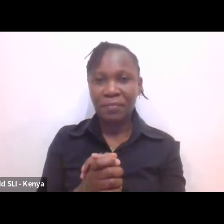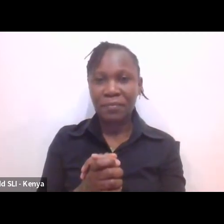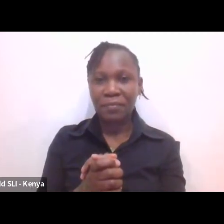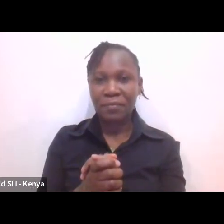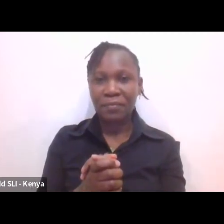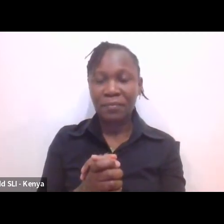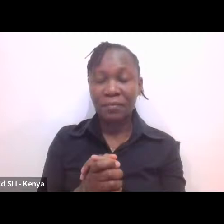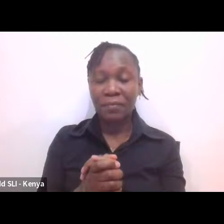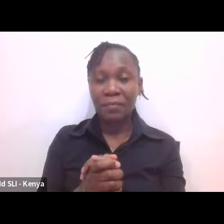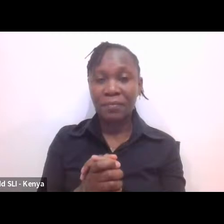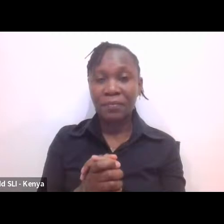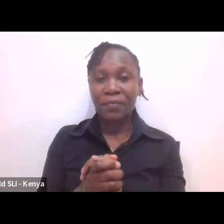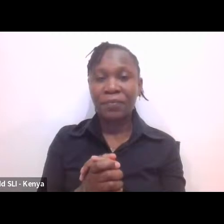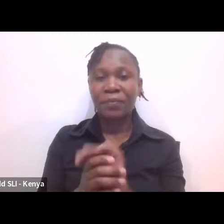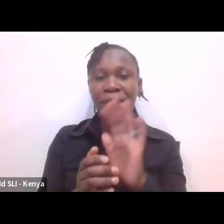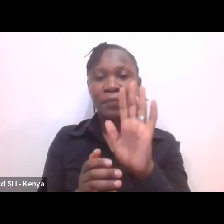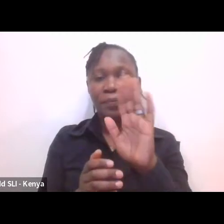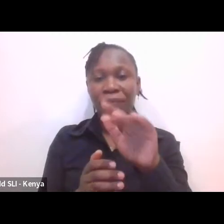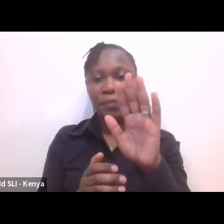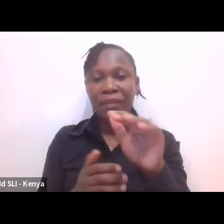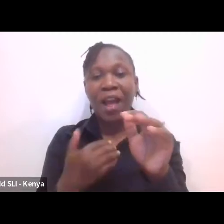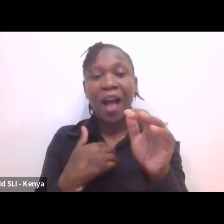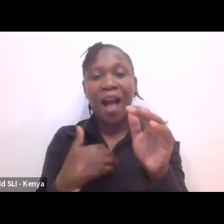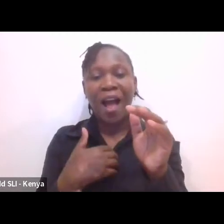Here's a tiny example.